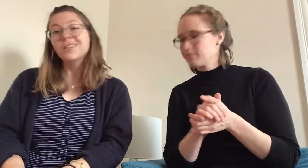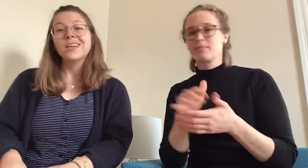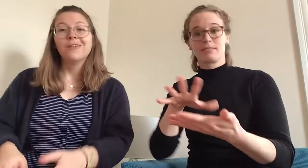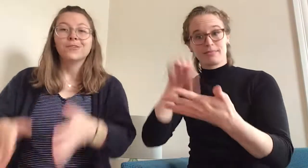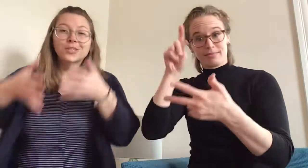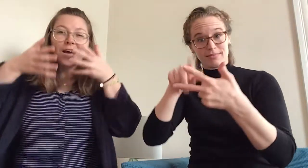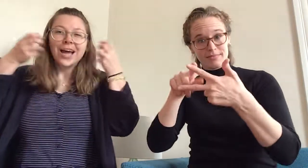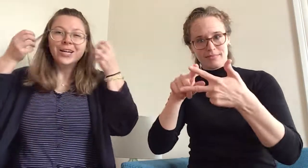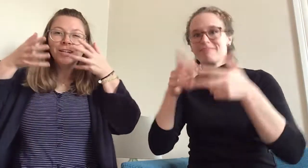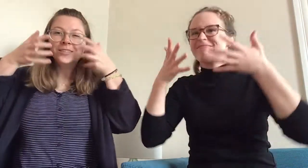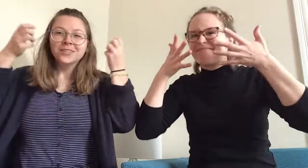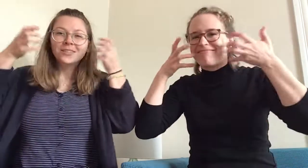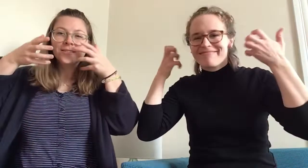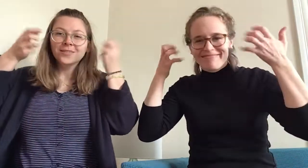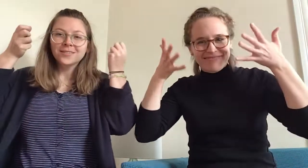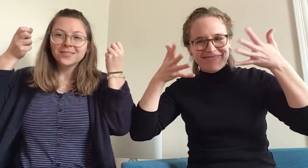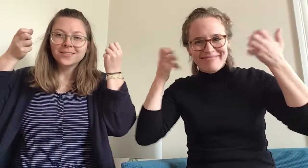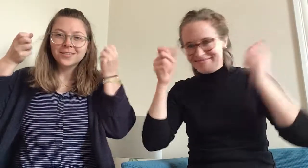we learned the sign for tiger,